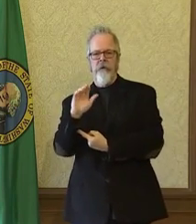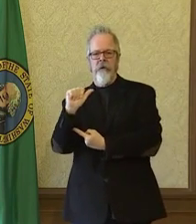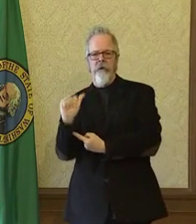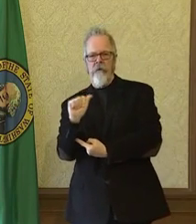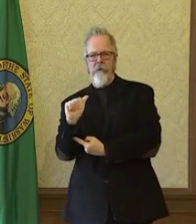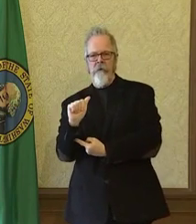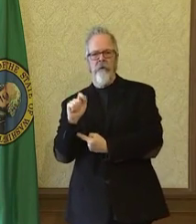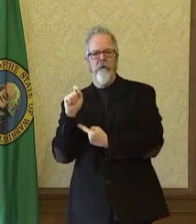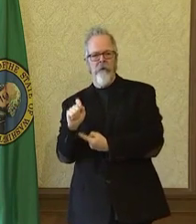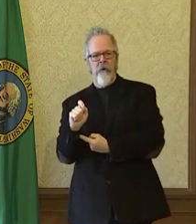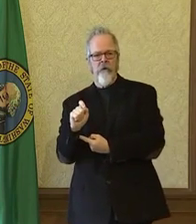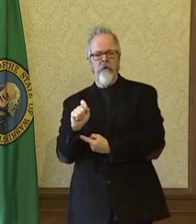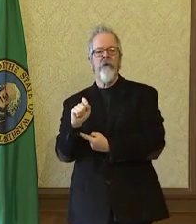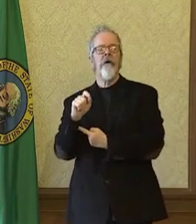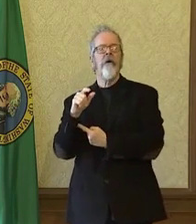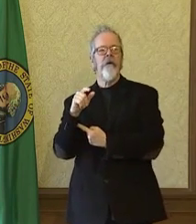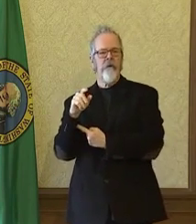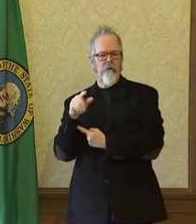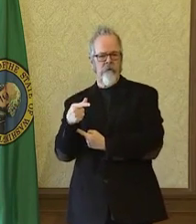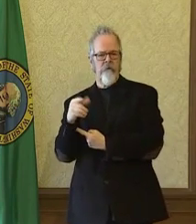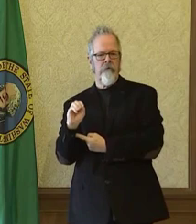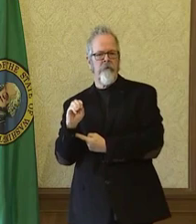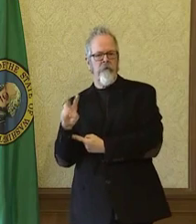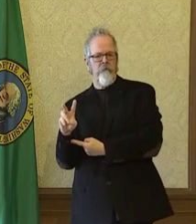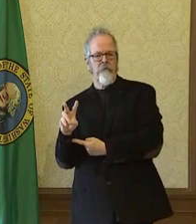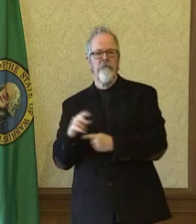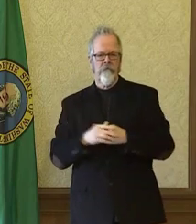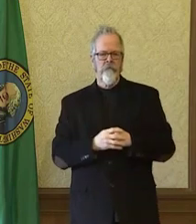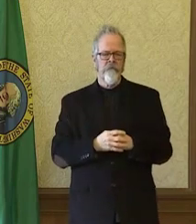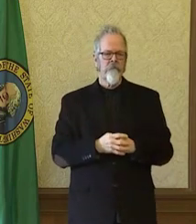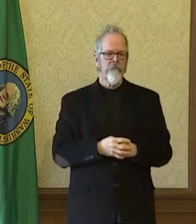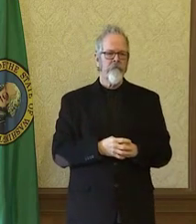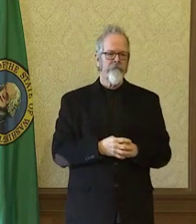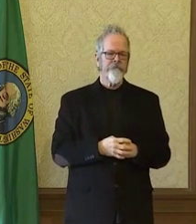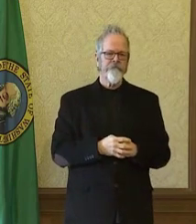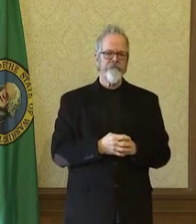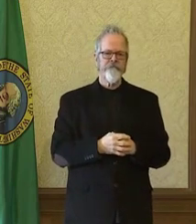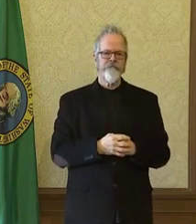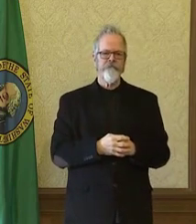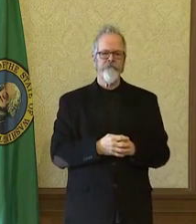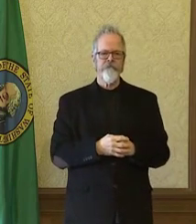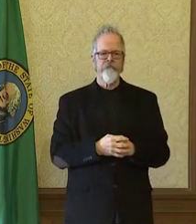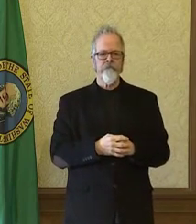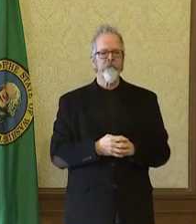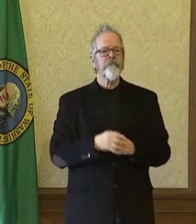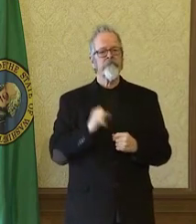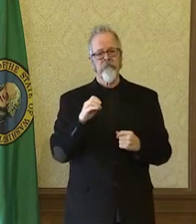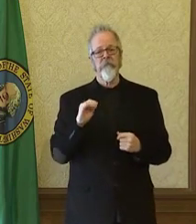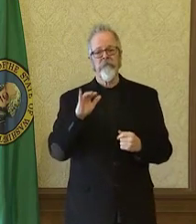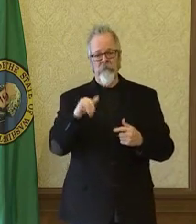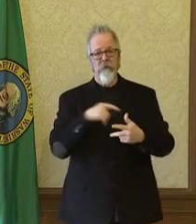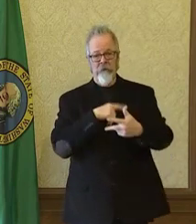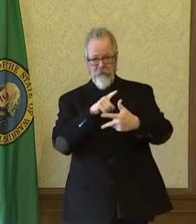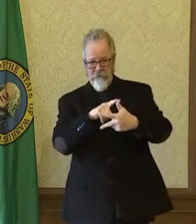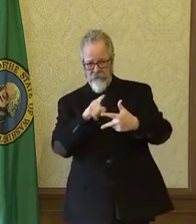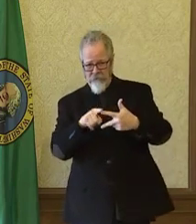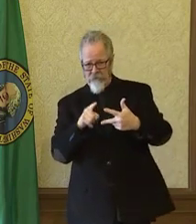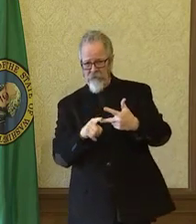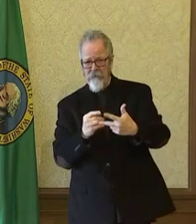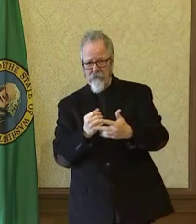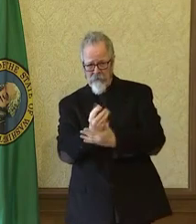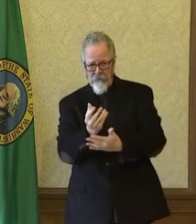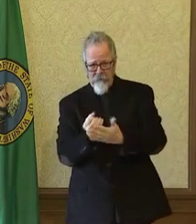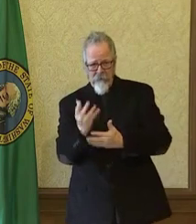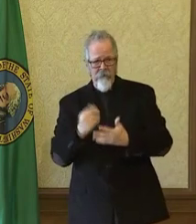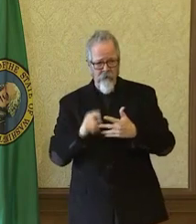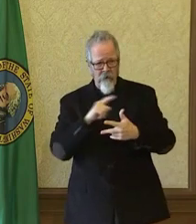virus. But I want to stress this. We know what we're doing today is not enough. This is a huge challenge to us all,